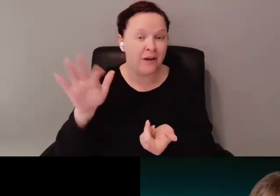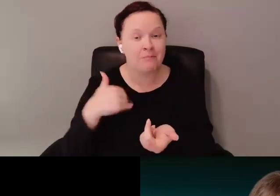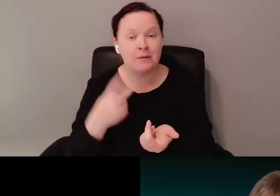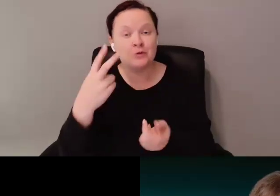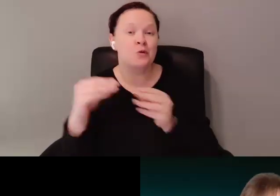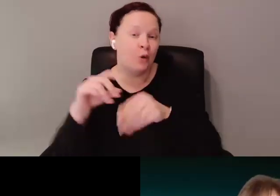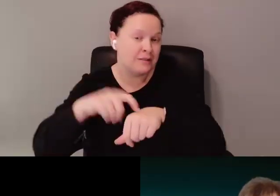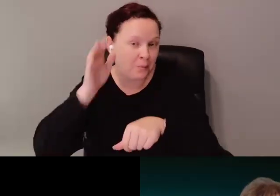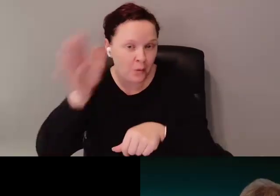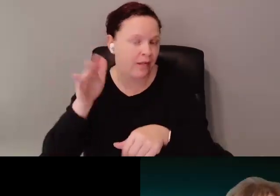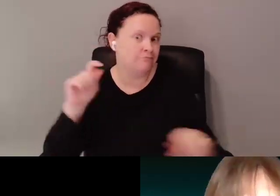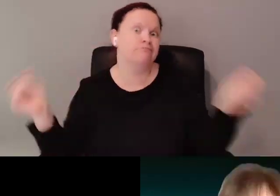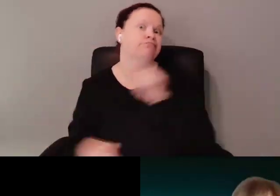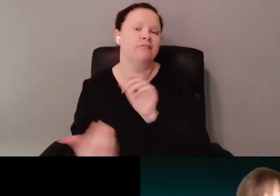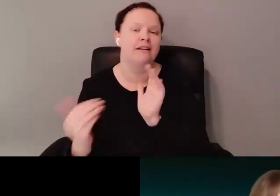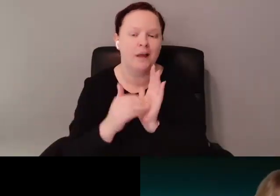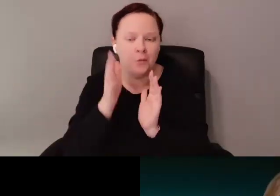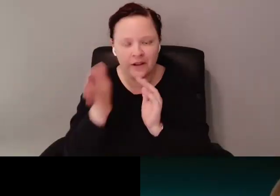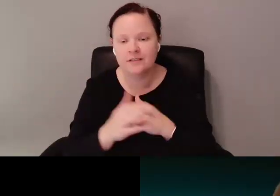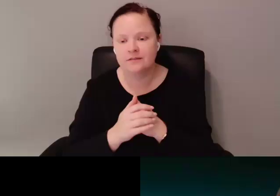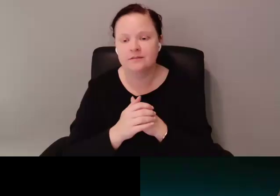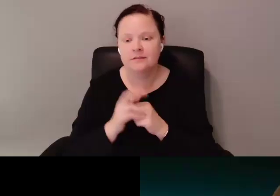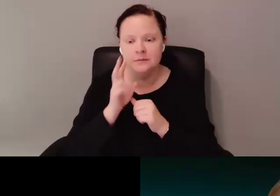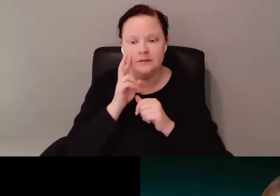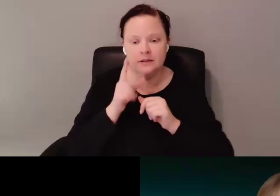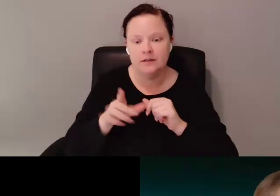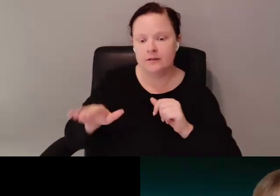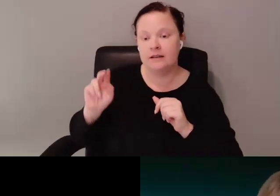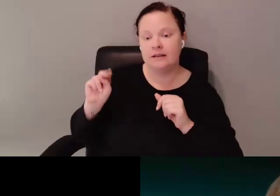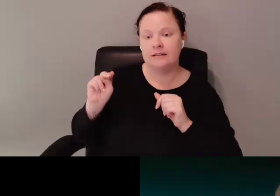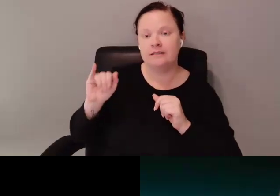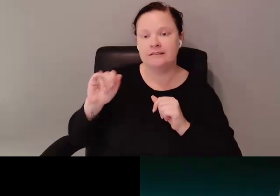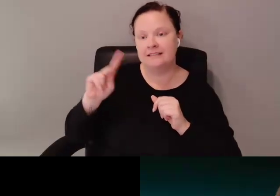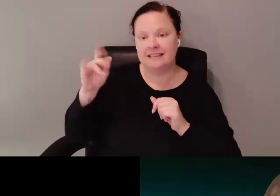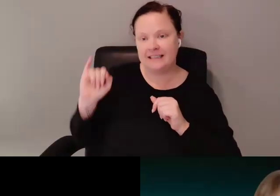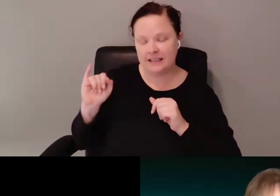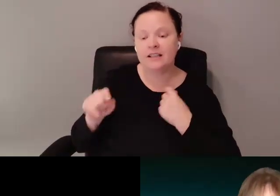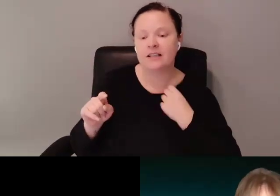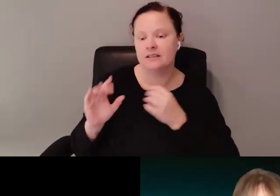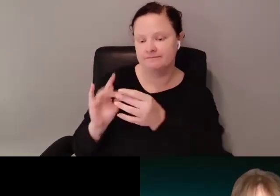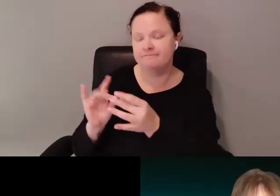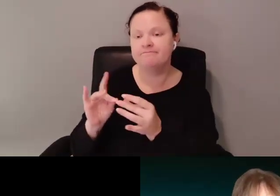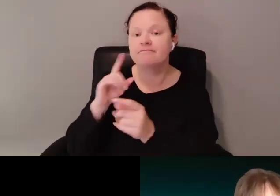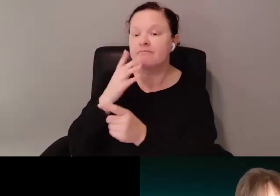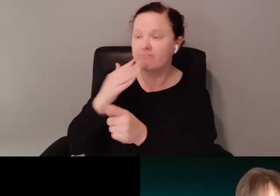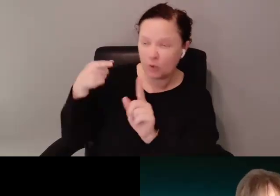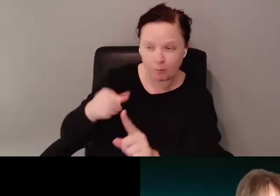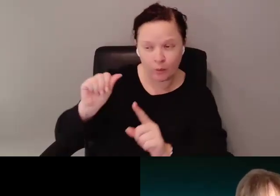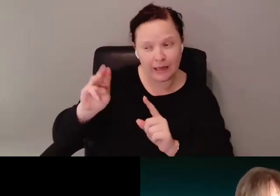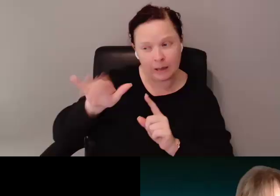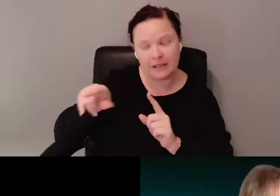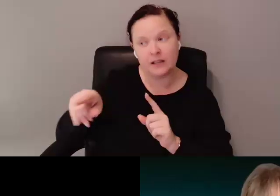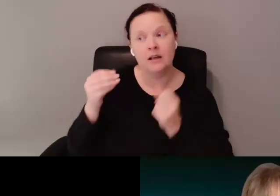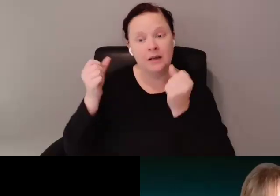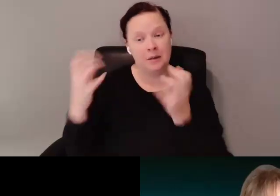if I need it. But let me see. I think that's actually a good point, Amy, because a Yeah. lot of businesses